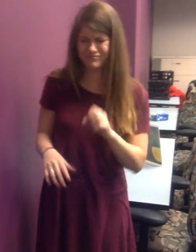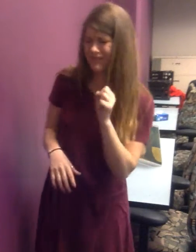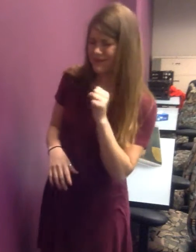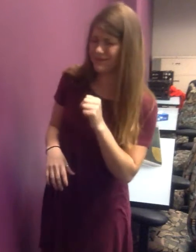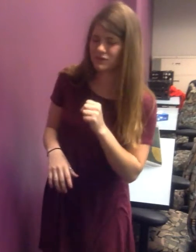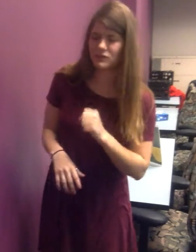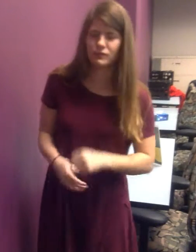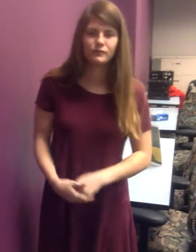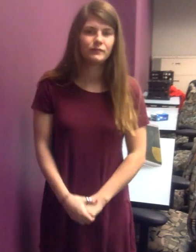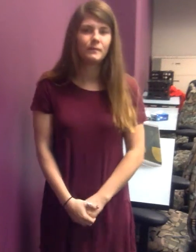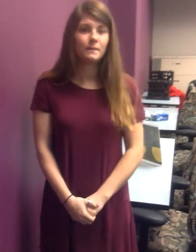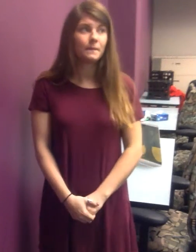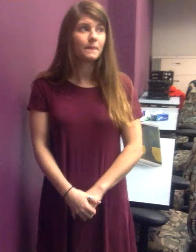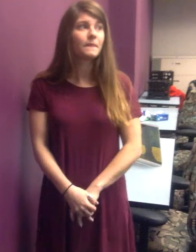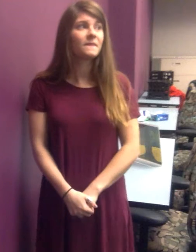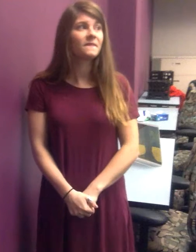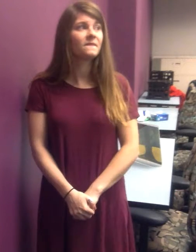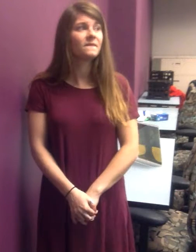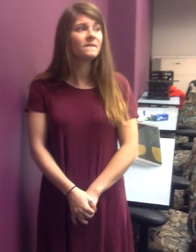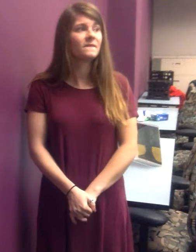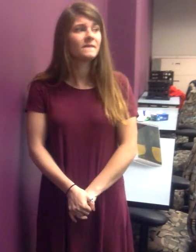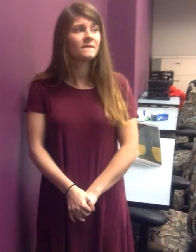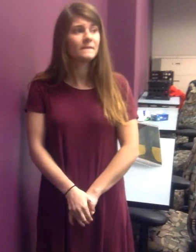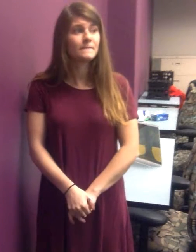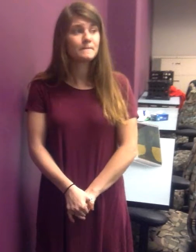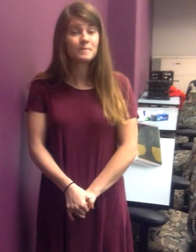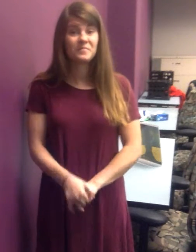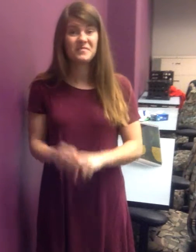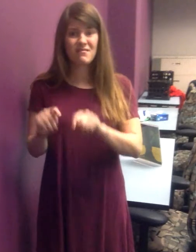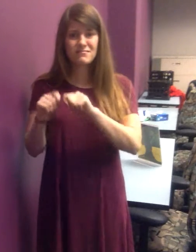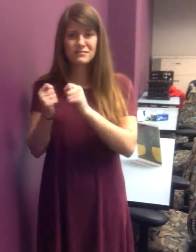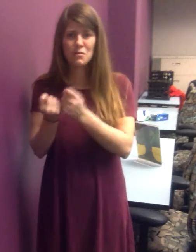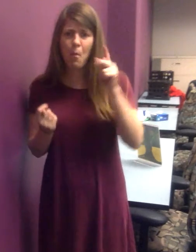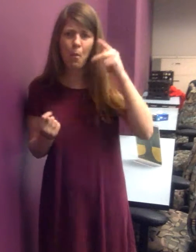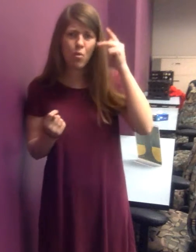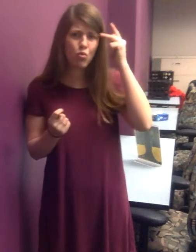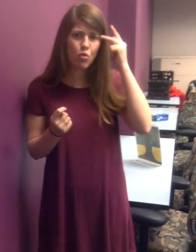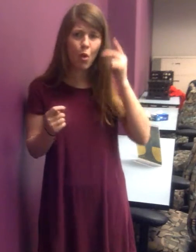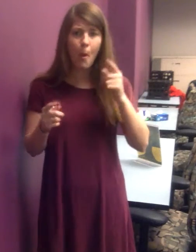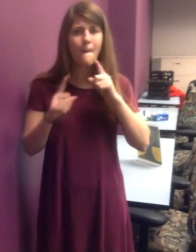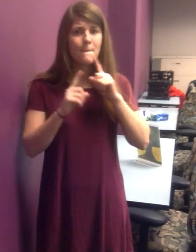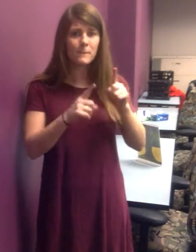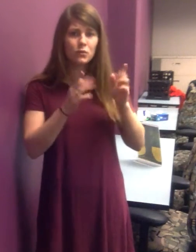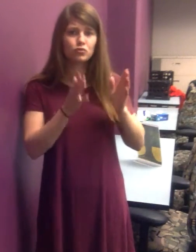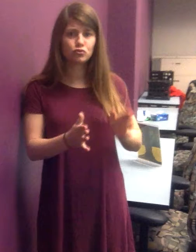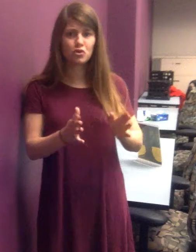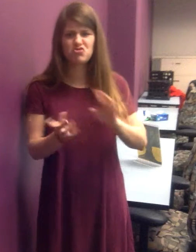Armed with that conviction, this team of skilled political messengers and contrarians has certainly changed the game. In